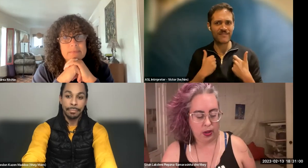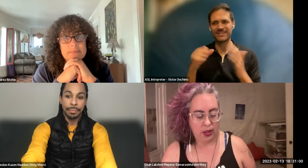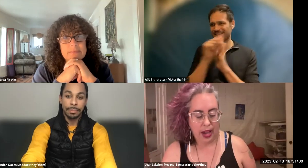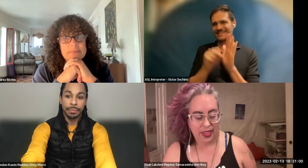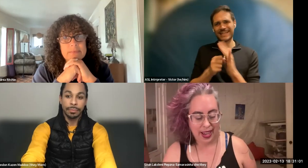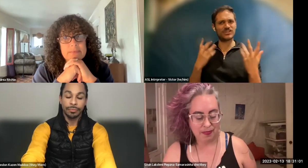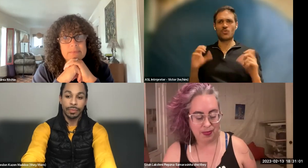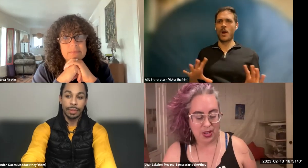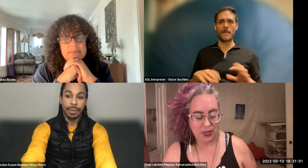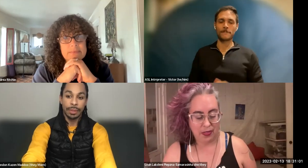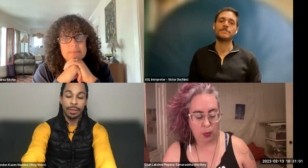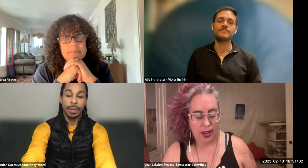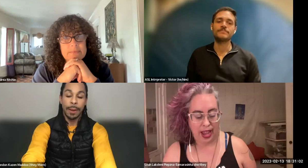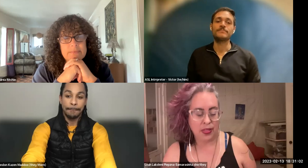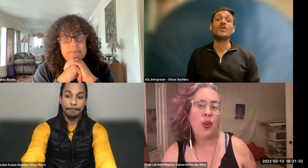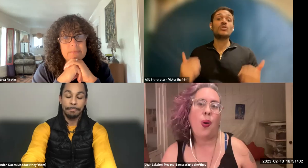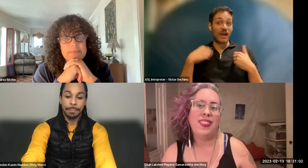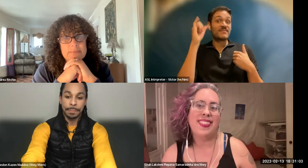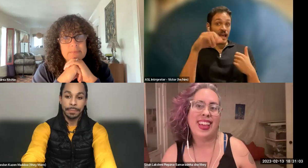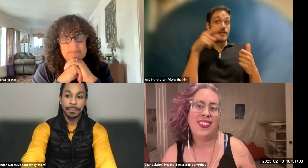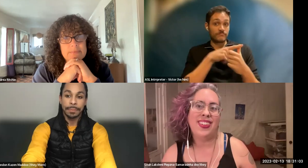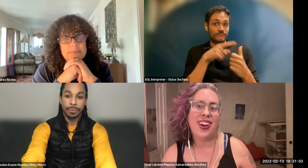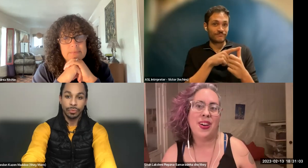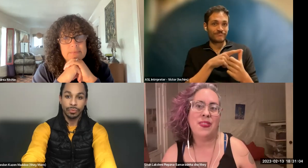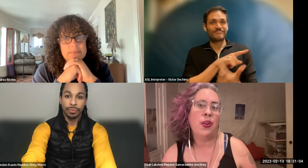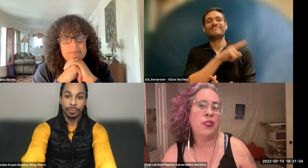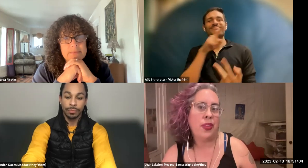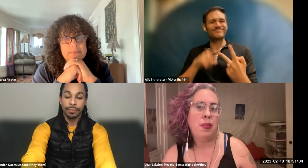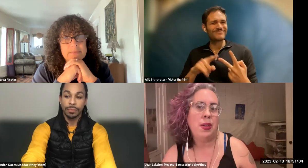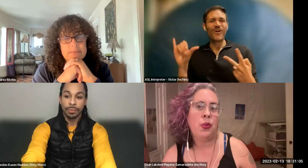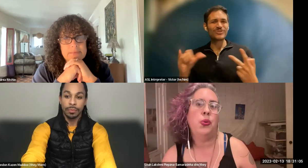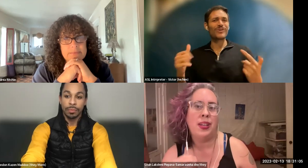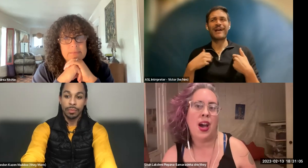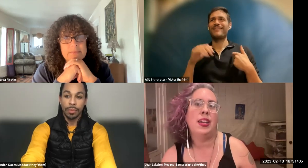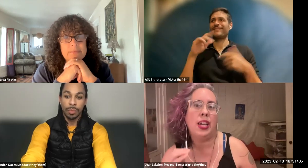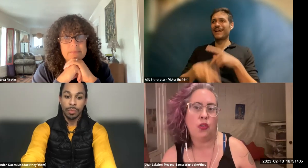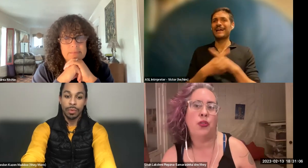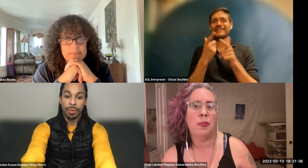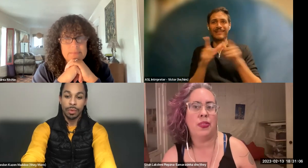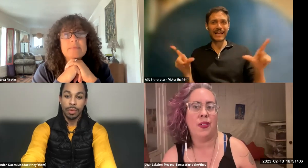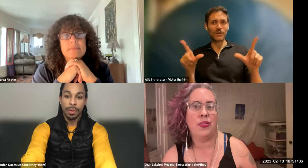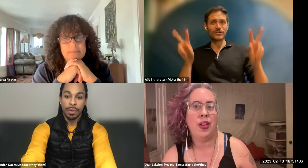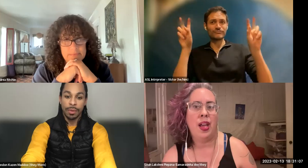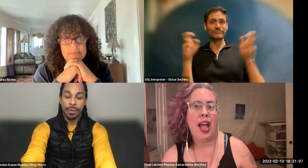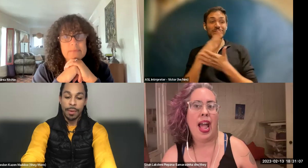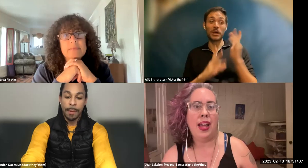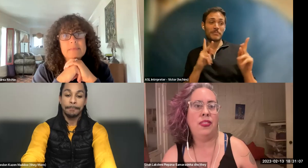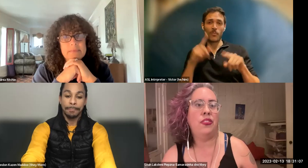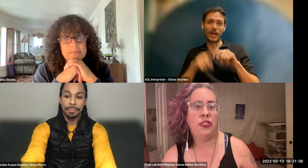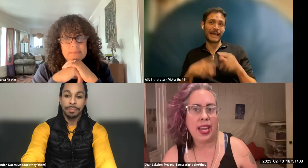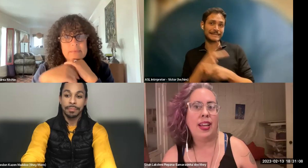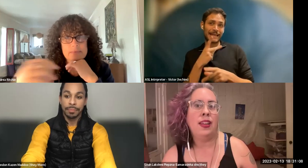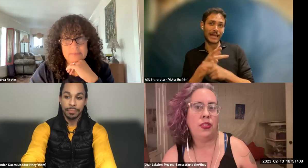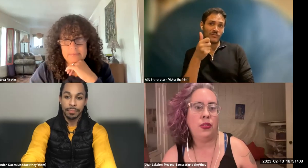So you've got that, you've got the way, and there's always this language of there are some people who cannot care for themselves. And